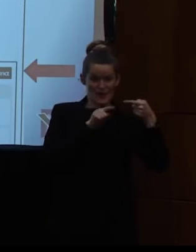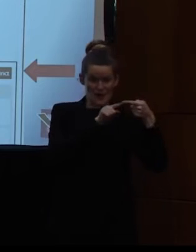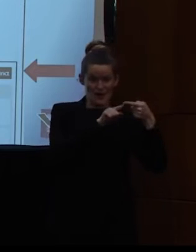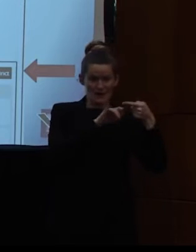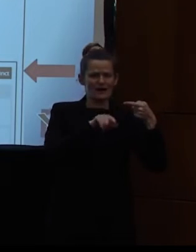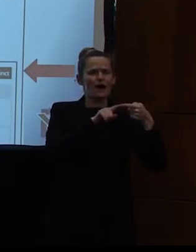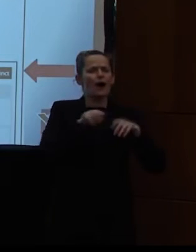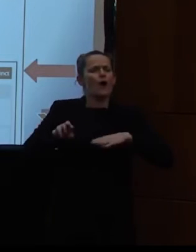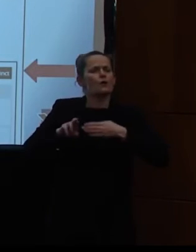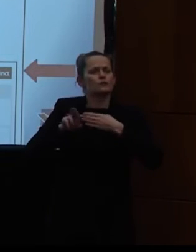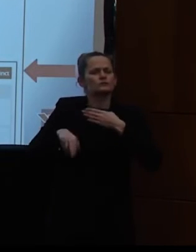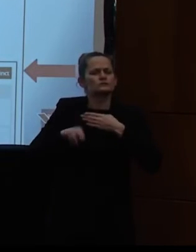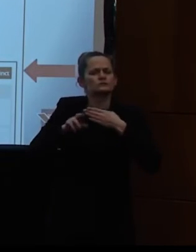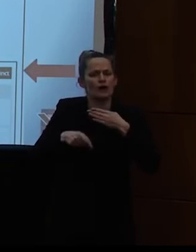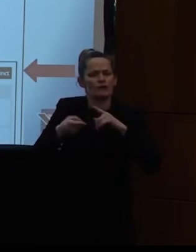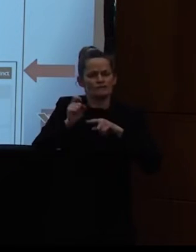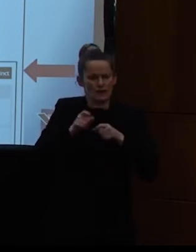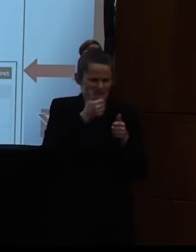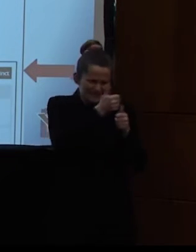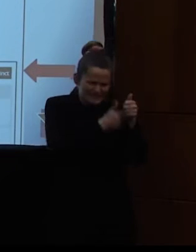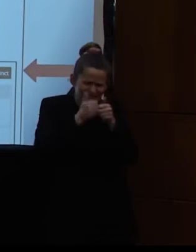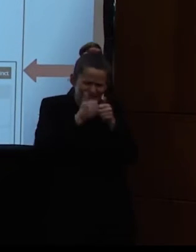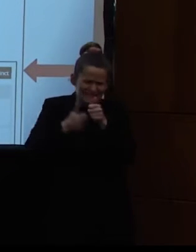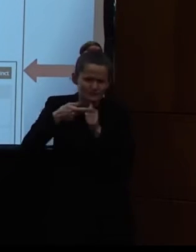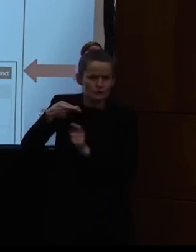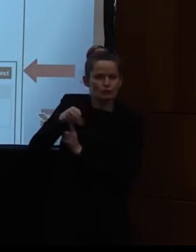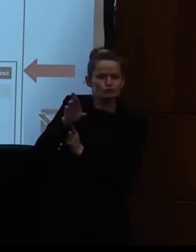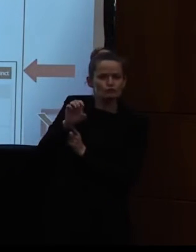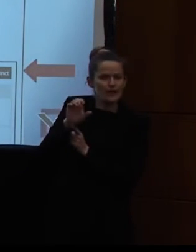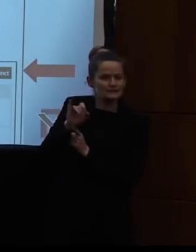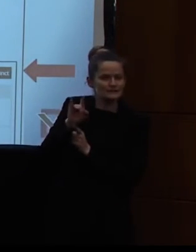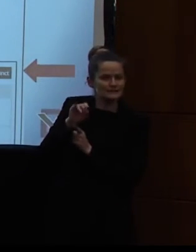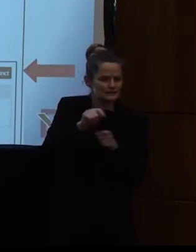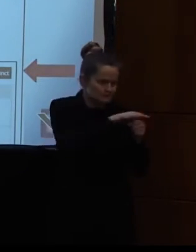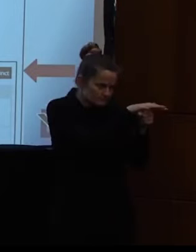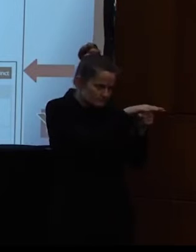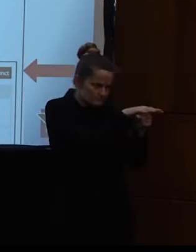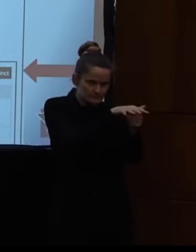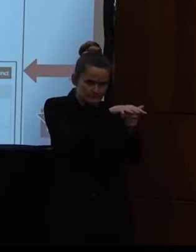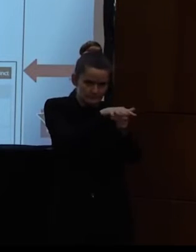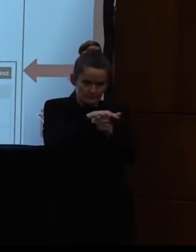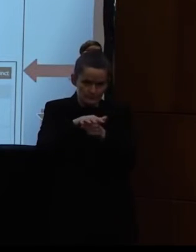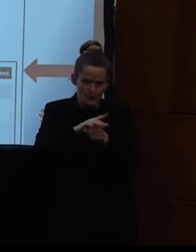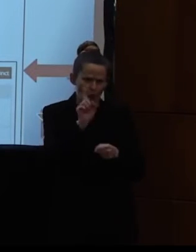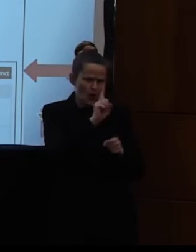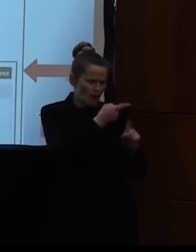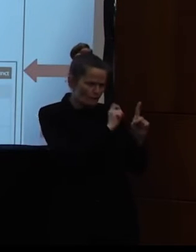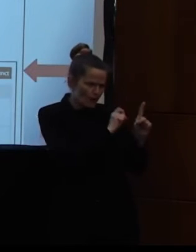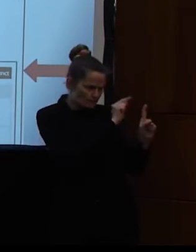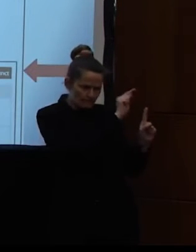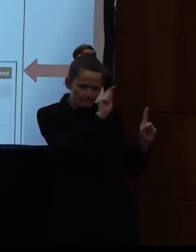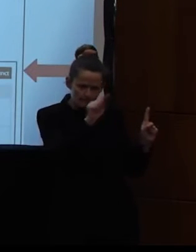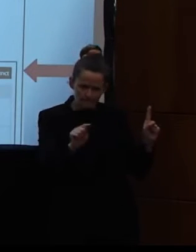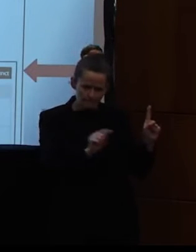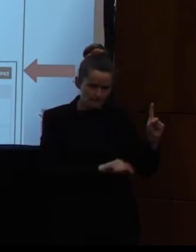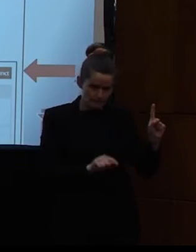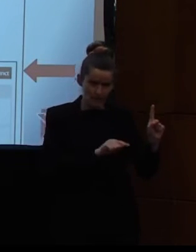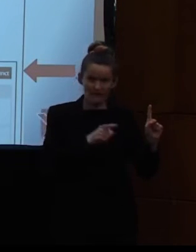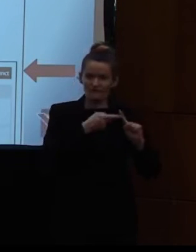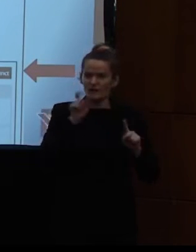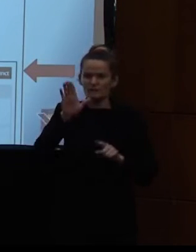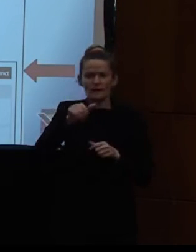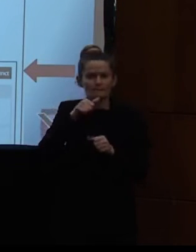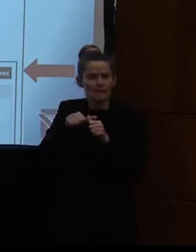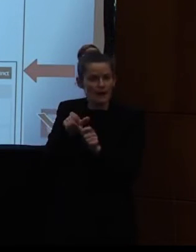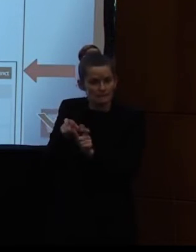way that you're going to be able to find absentee ballots and the precincts that they came from. That is going to give you a clearer picture of those folks who are